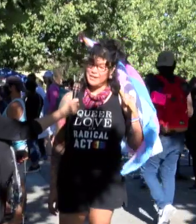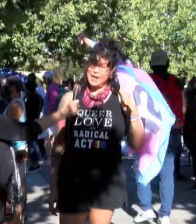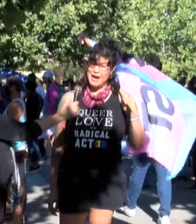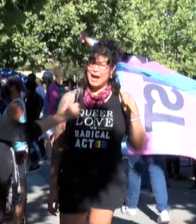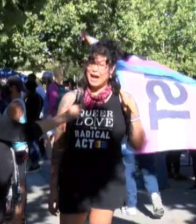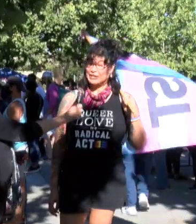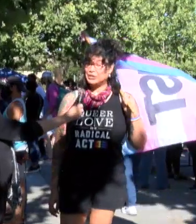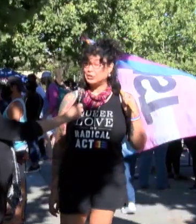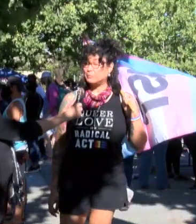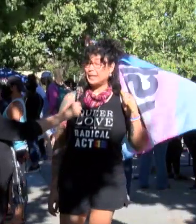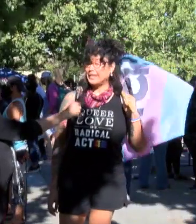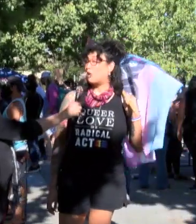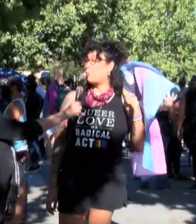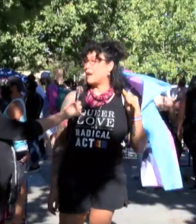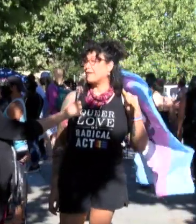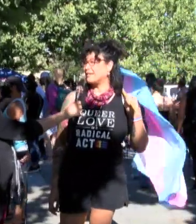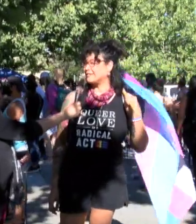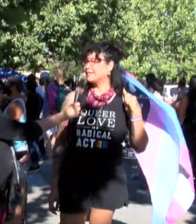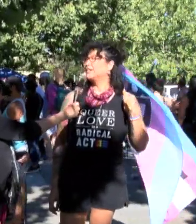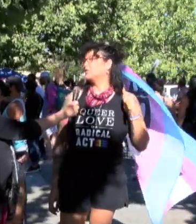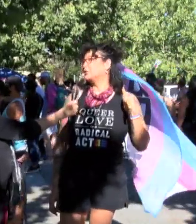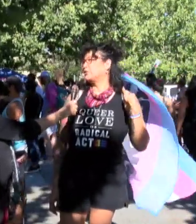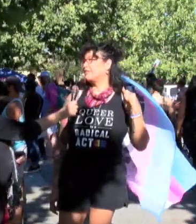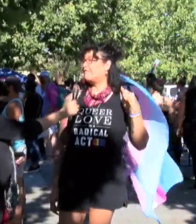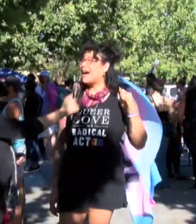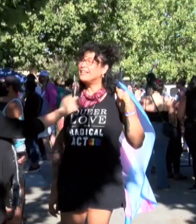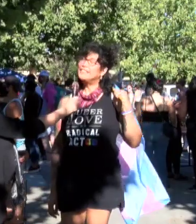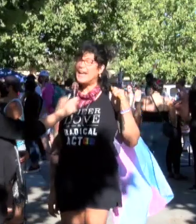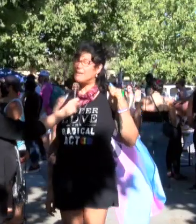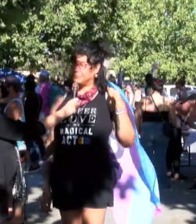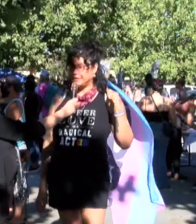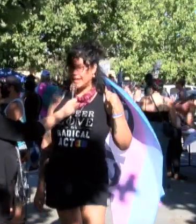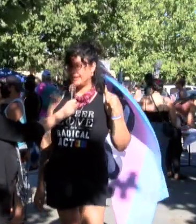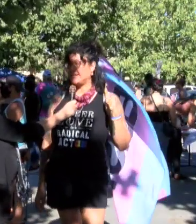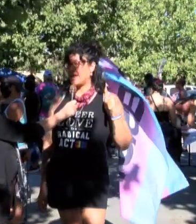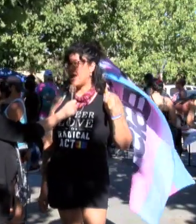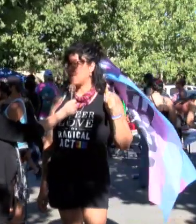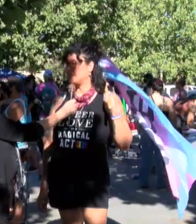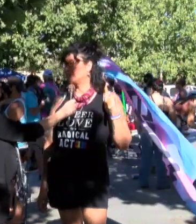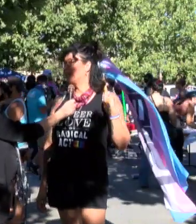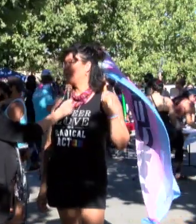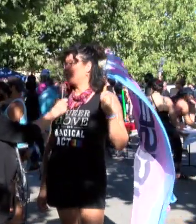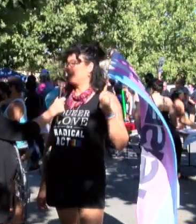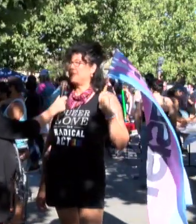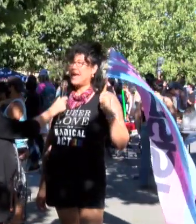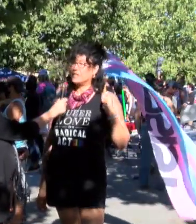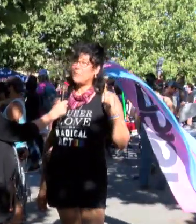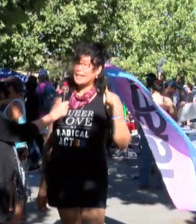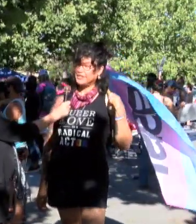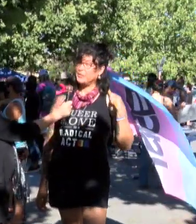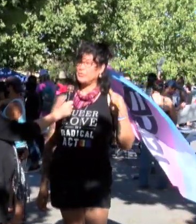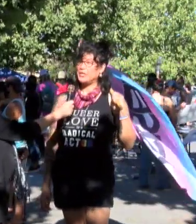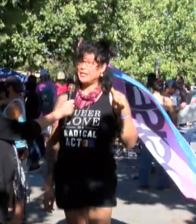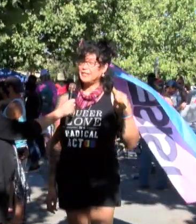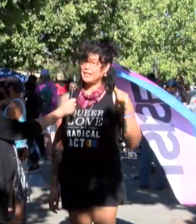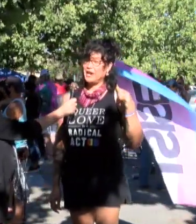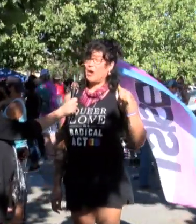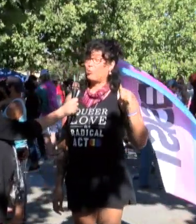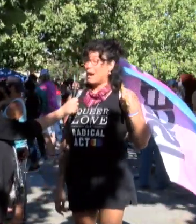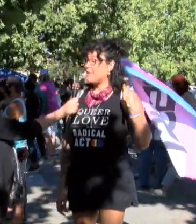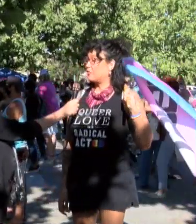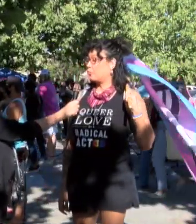community, to bring awareness to the violence and brutality that happens with the Black trans